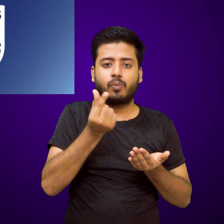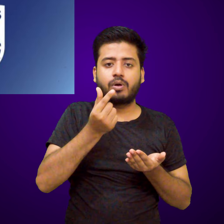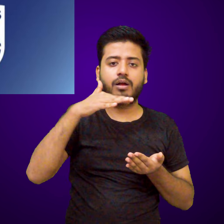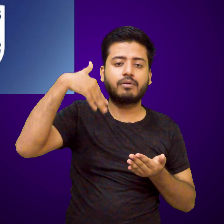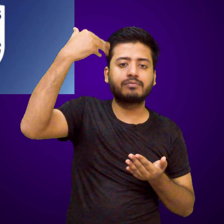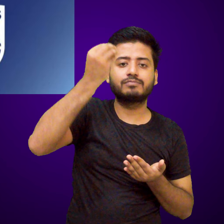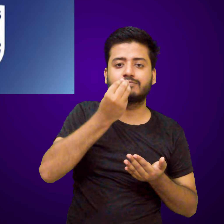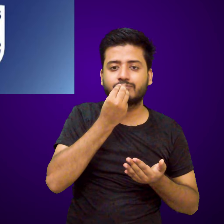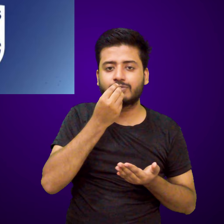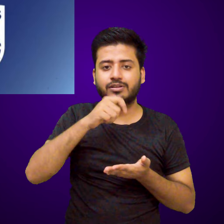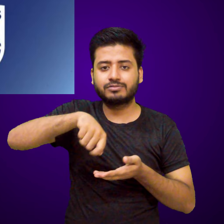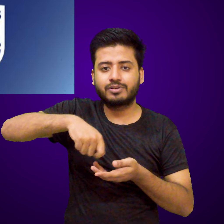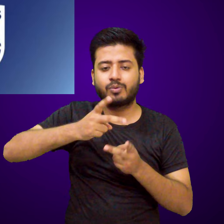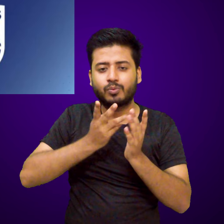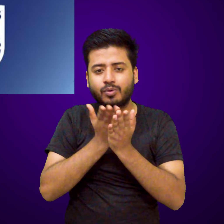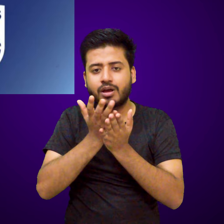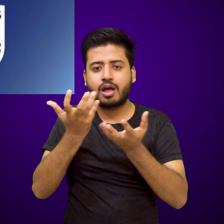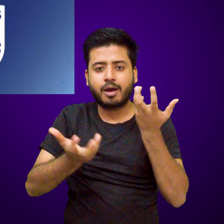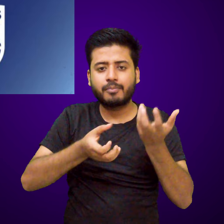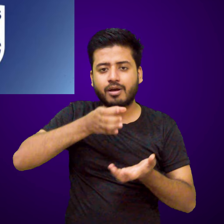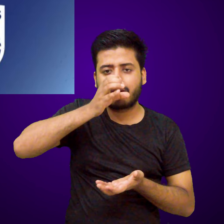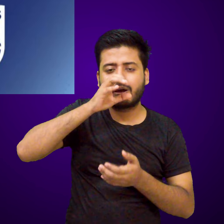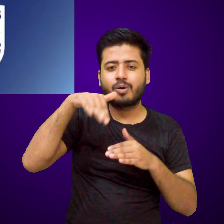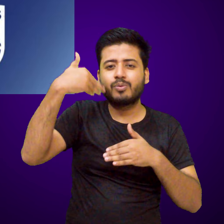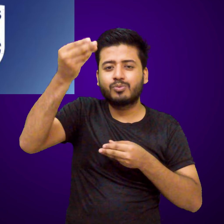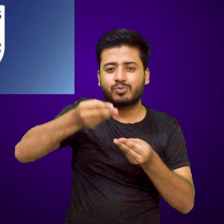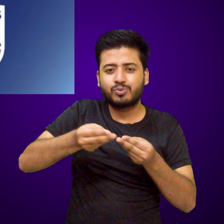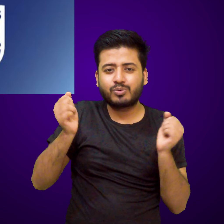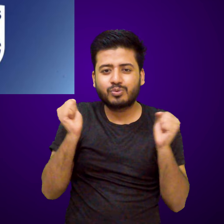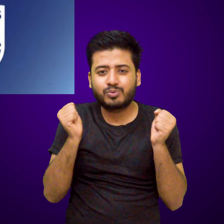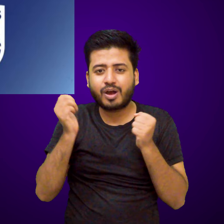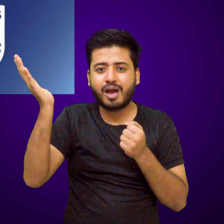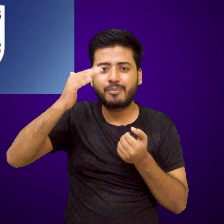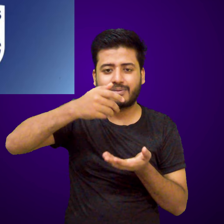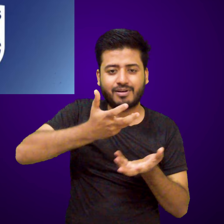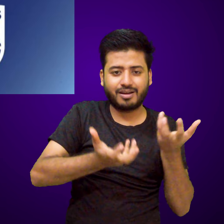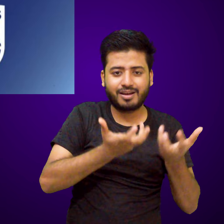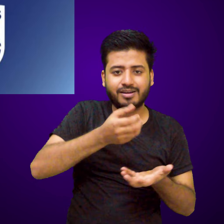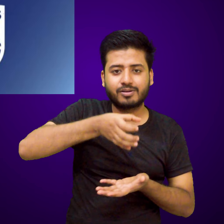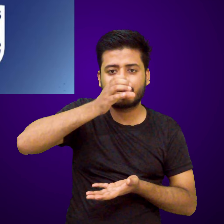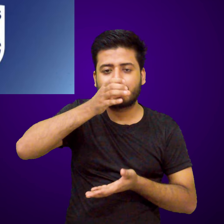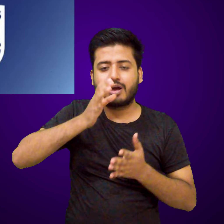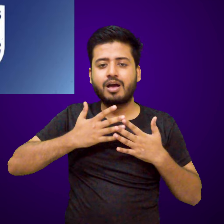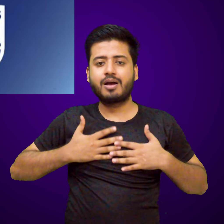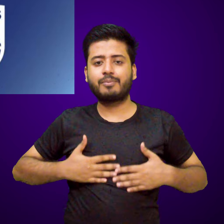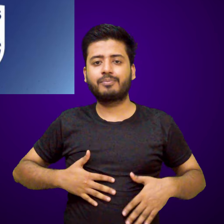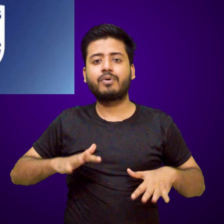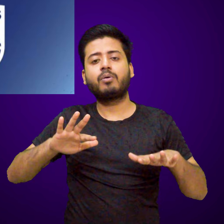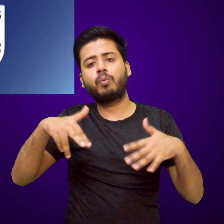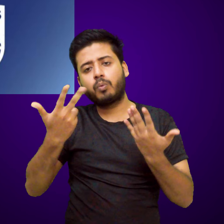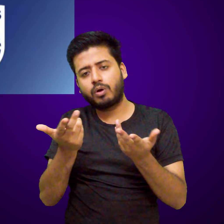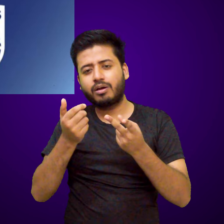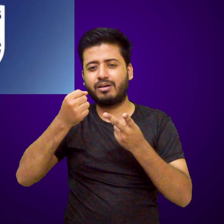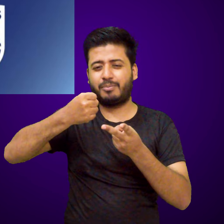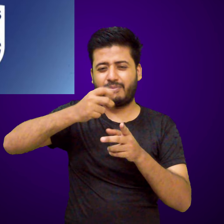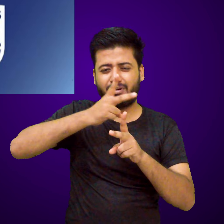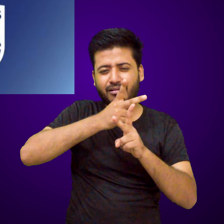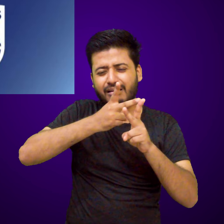electronics, fashion, and home appliances. Upcoming sales. Flipkart Shopping Utsav Sale. Scheduled to